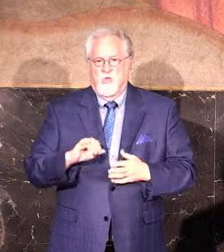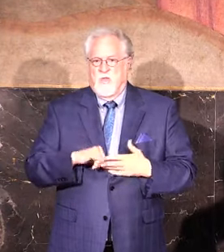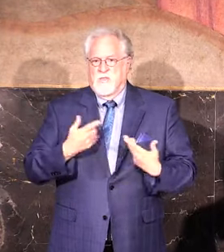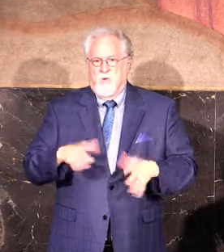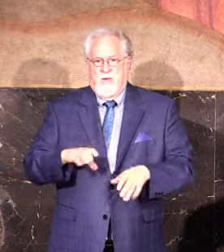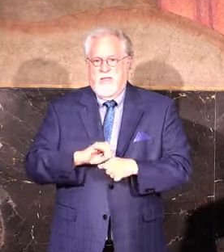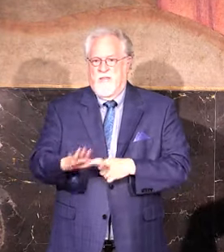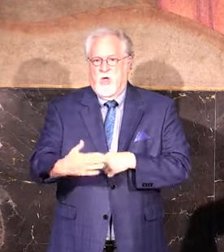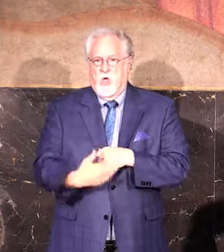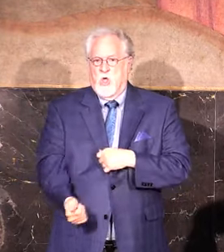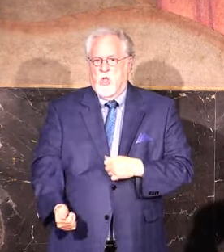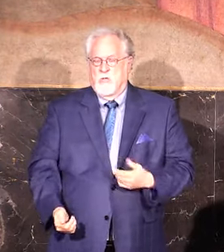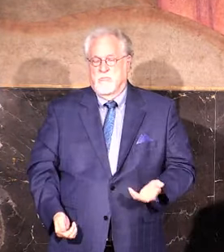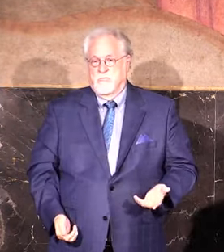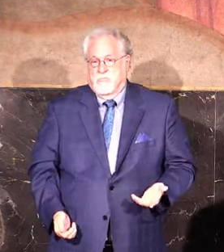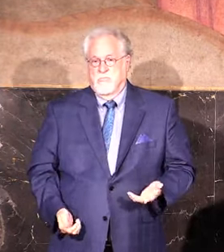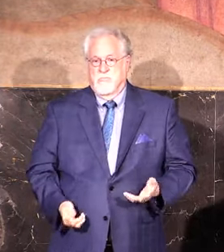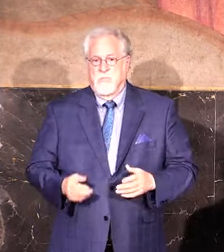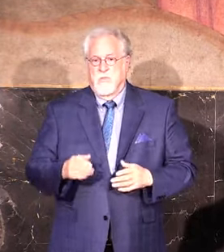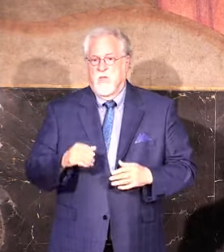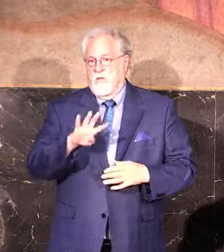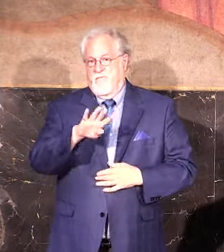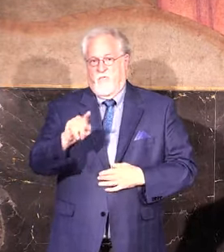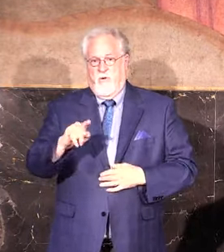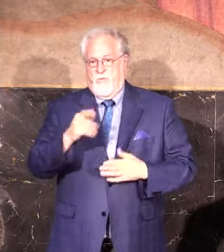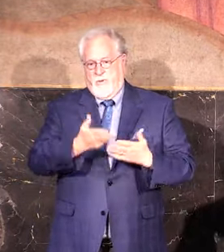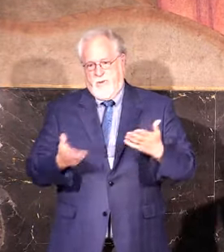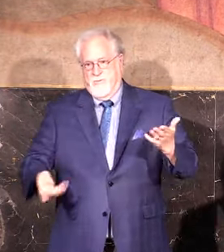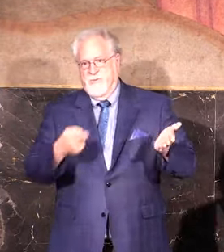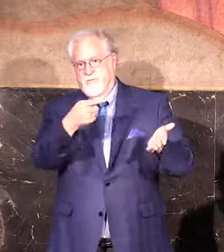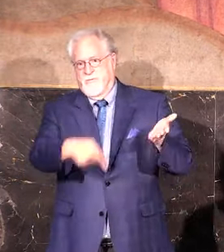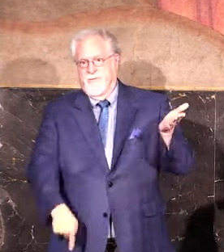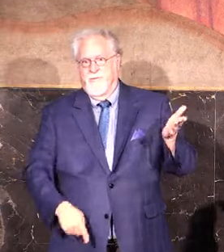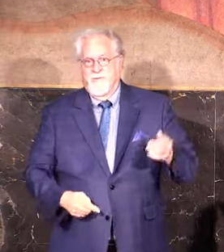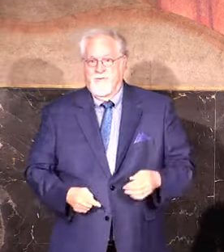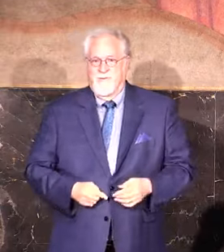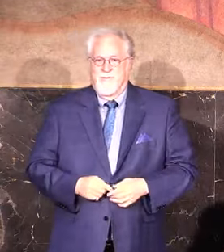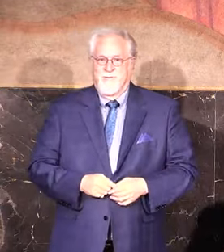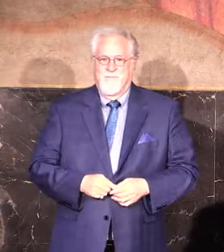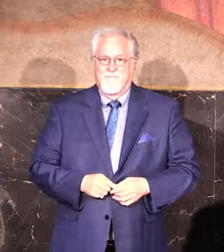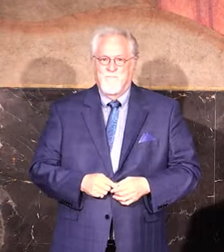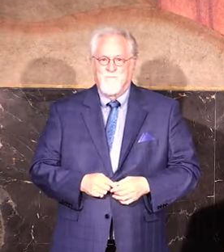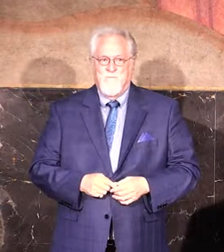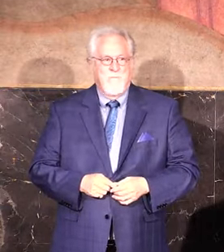call. Obviously, there's 41 objects in their call.